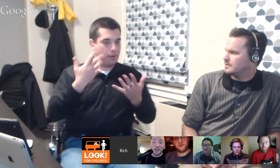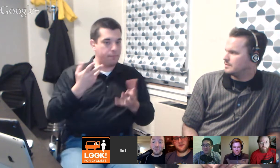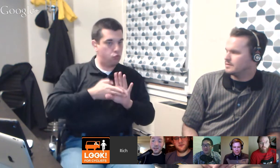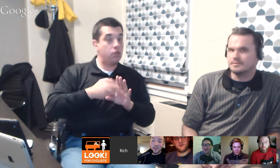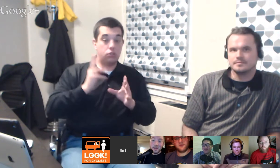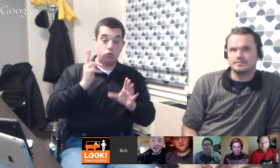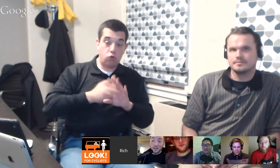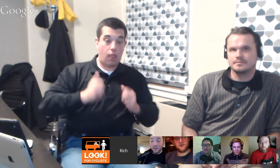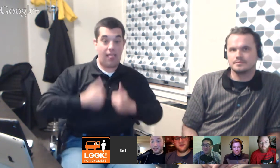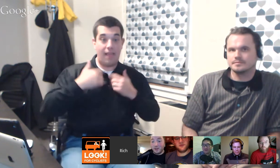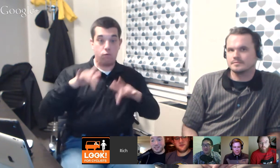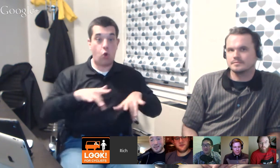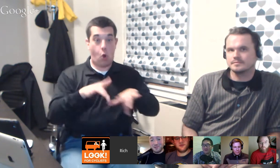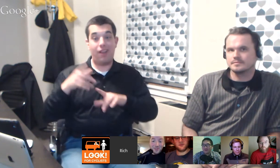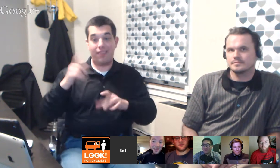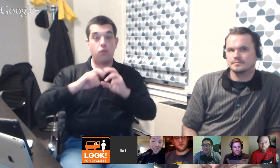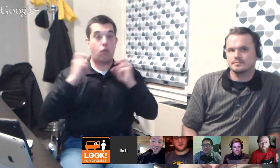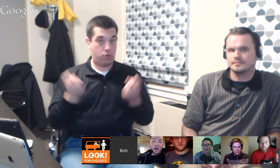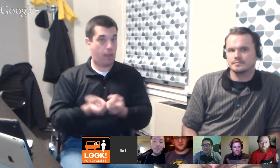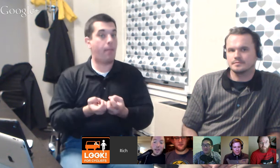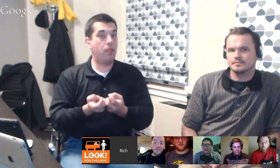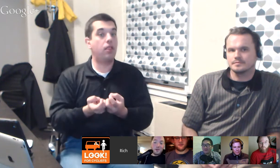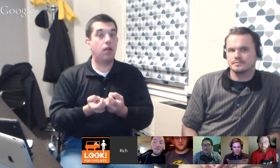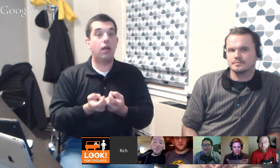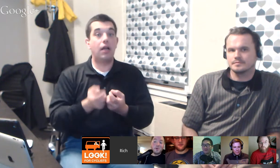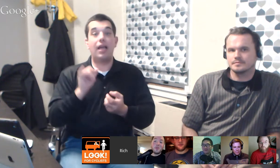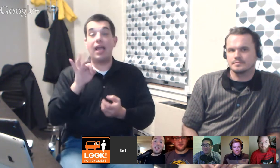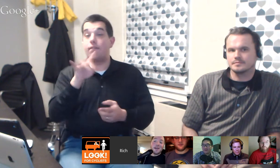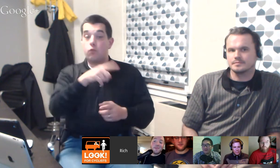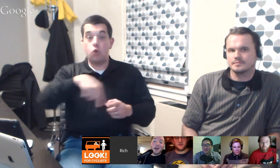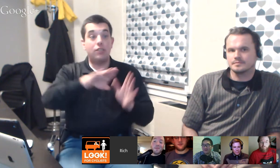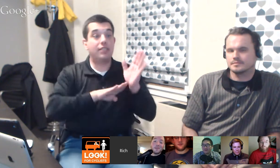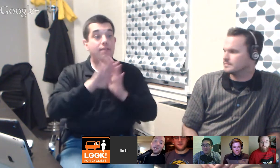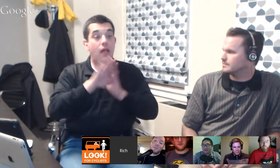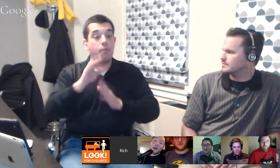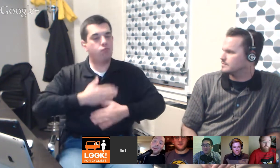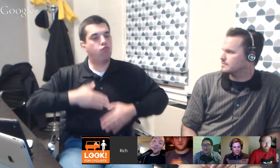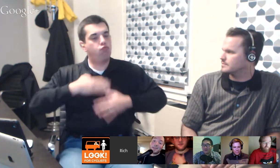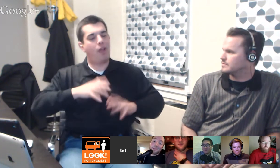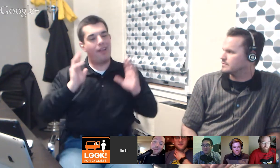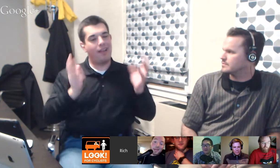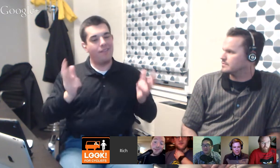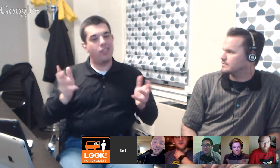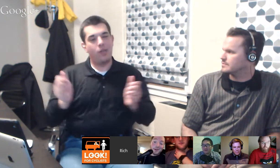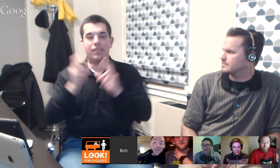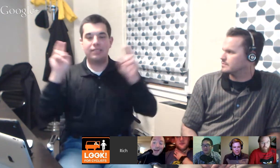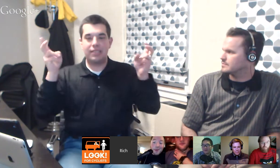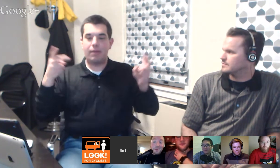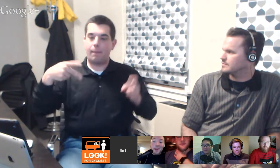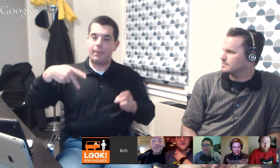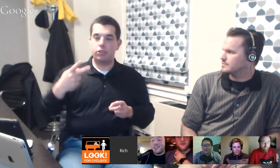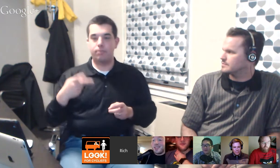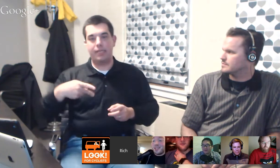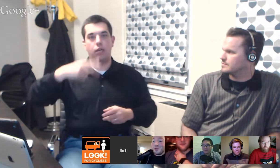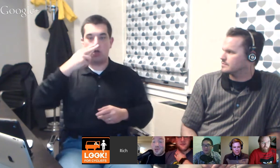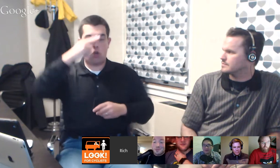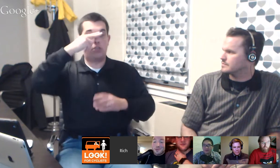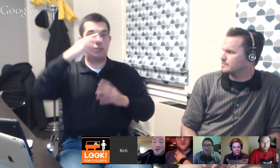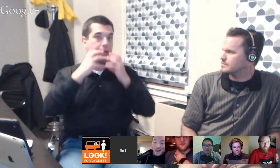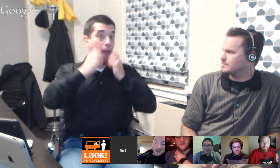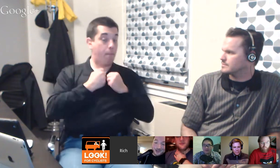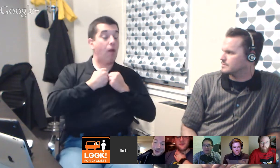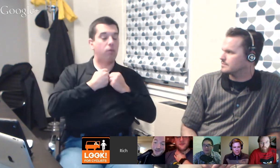the at the round table. And if you're a developer who likes to have conversations about topics that PHP nerds care about, then